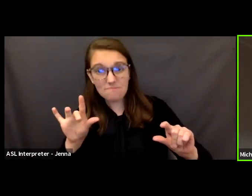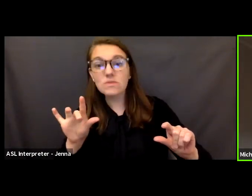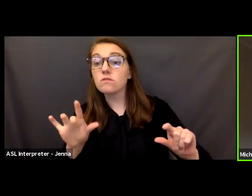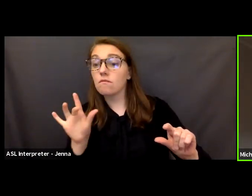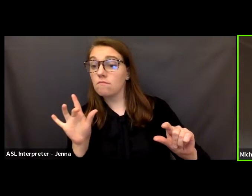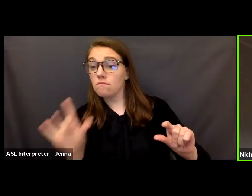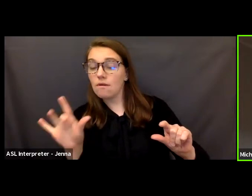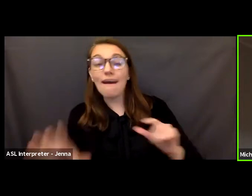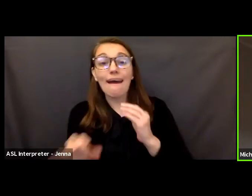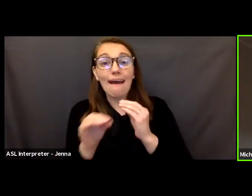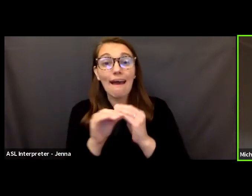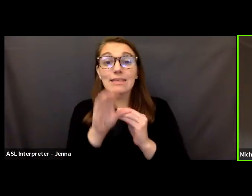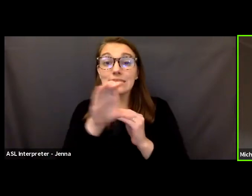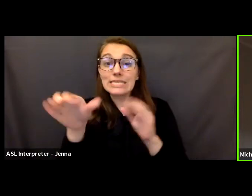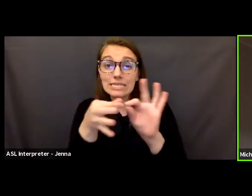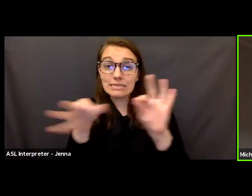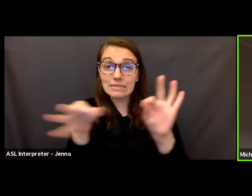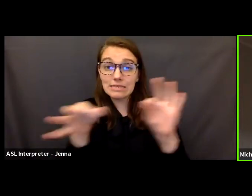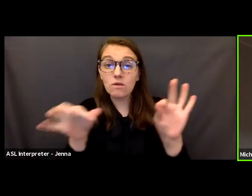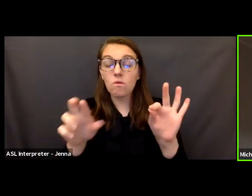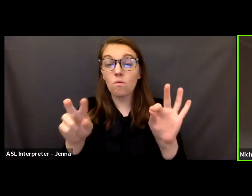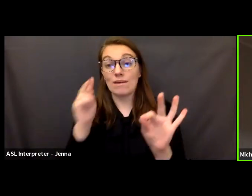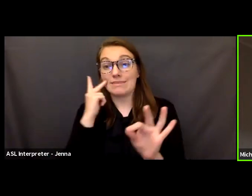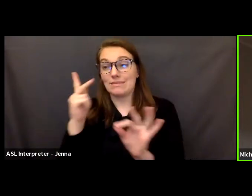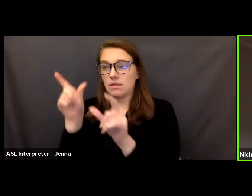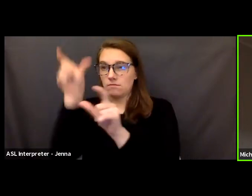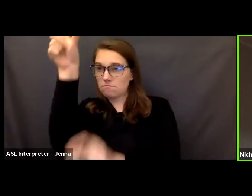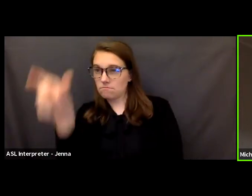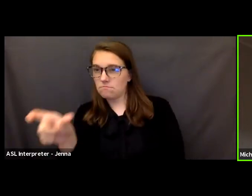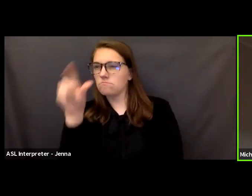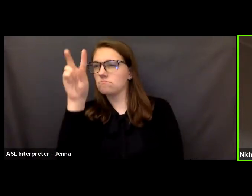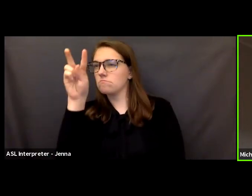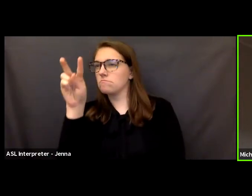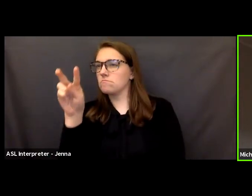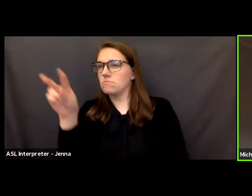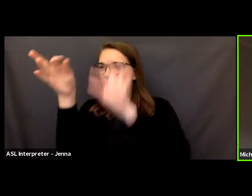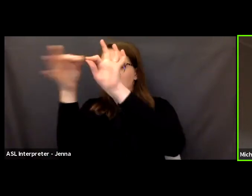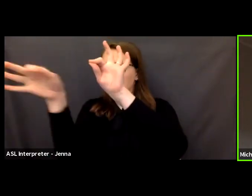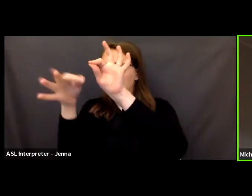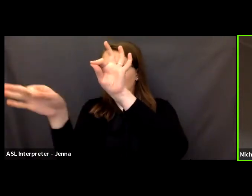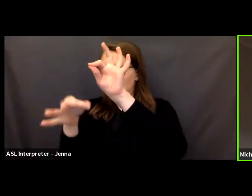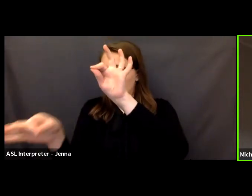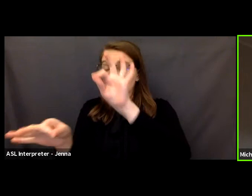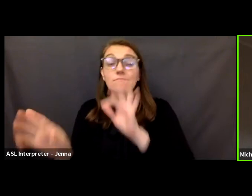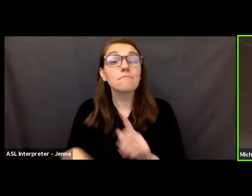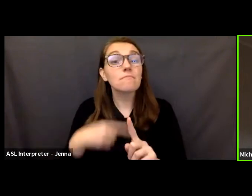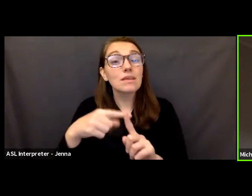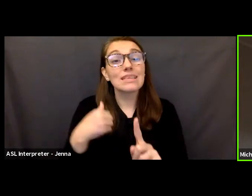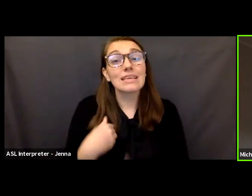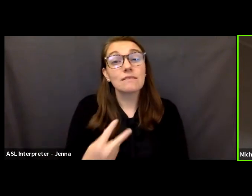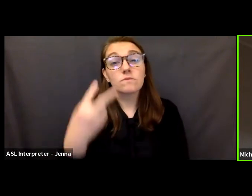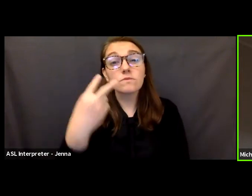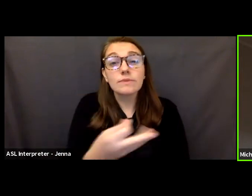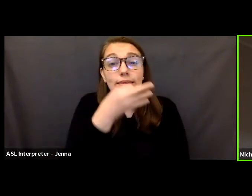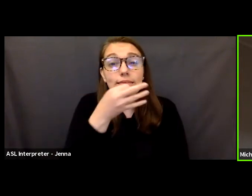either subtitles or view a full transcript on the right side of the screen. We are also joined by two